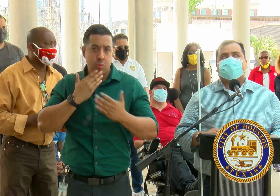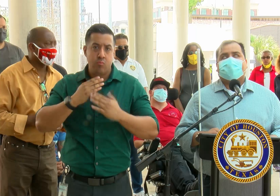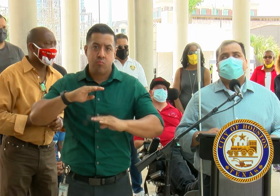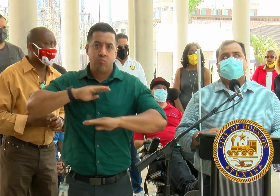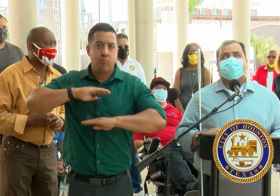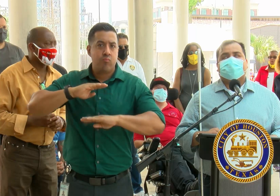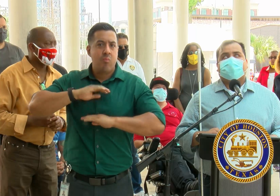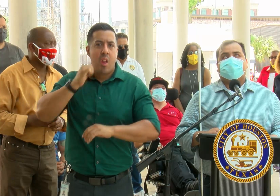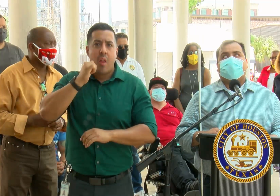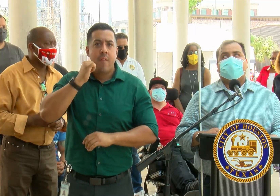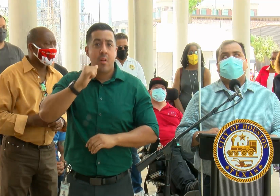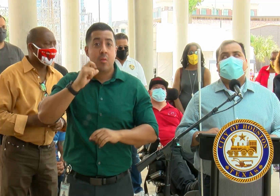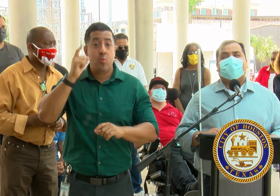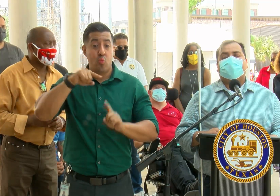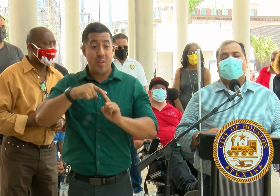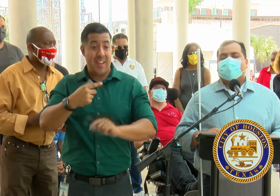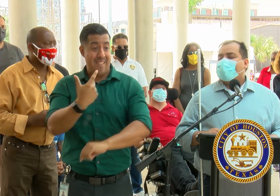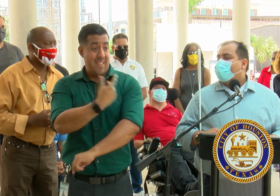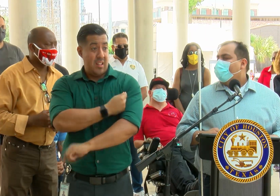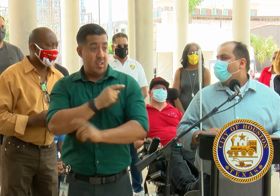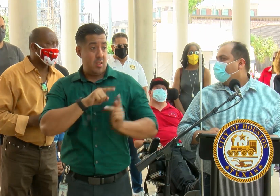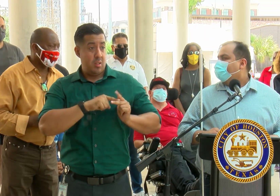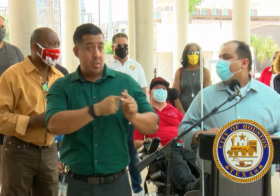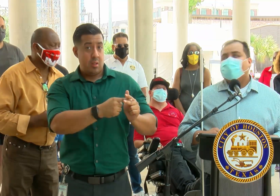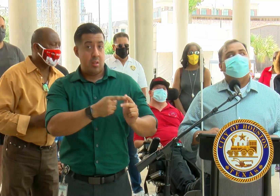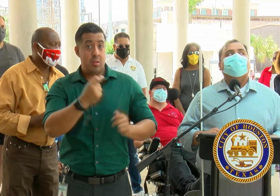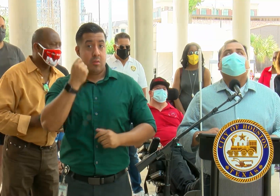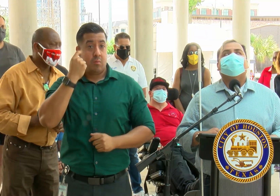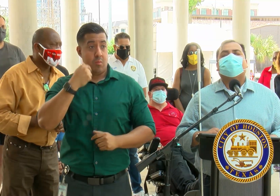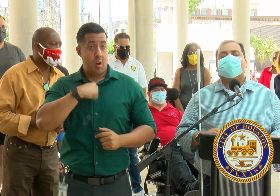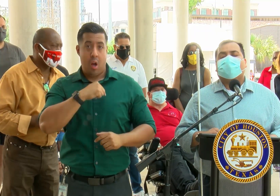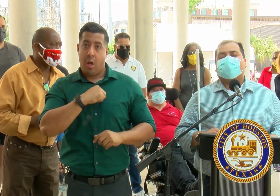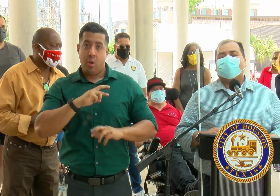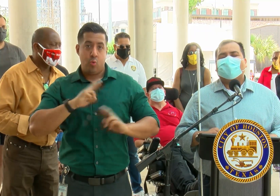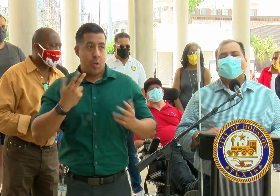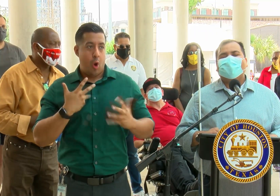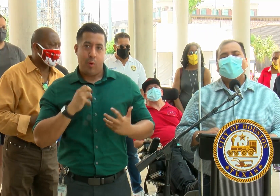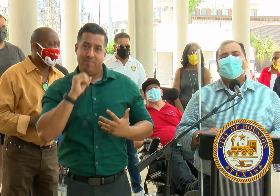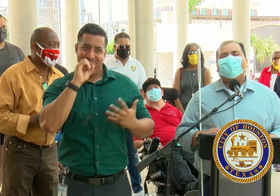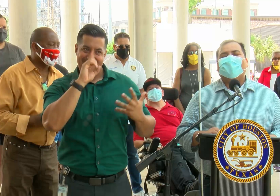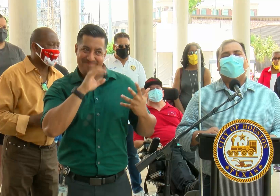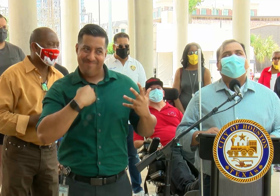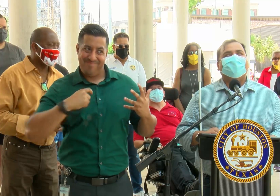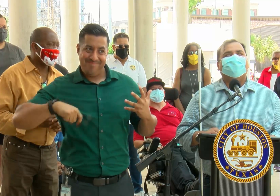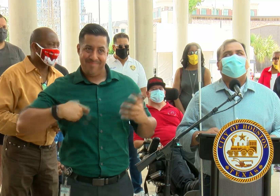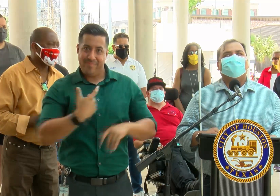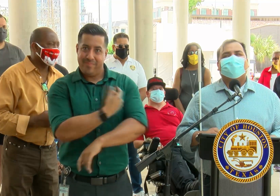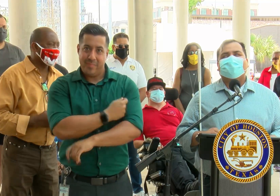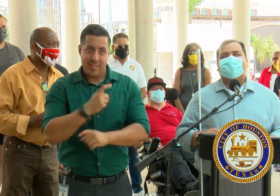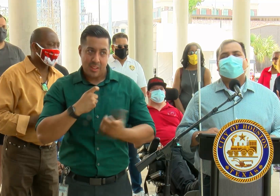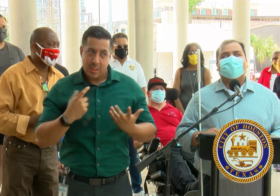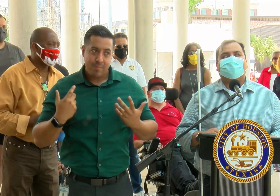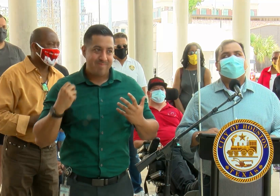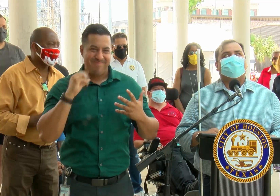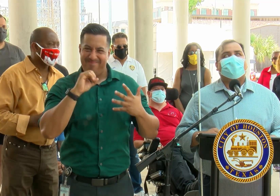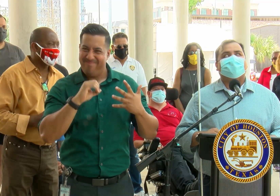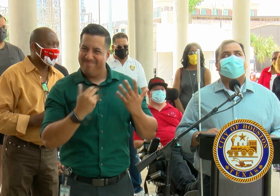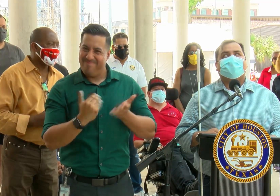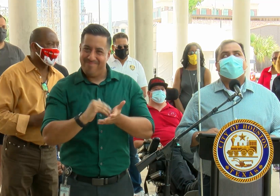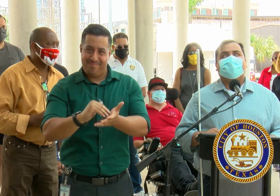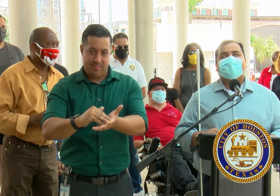when vaccination started rolling around, Mayor knows I started beating the drum early about getting people with